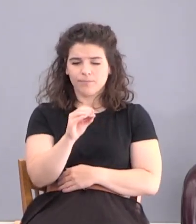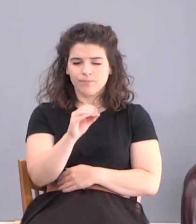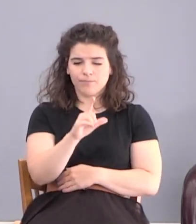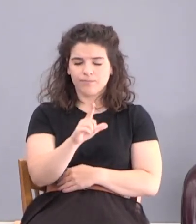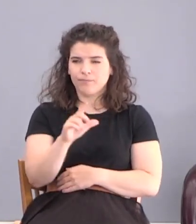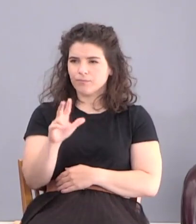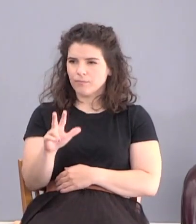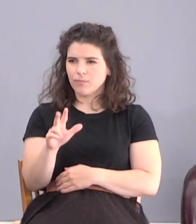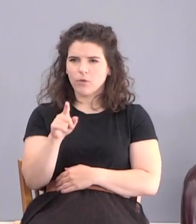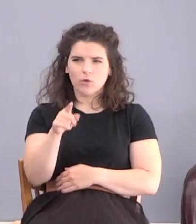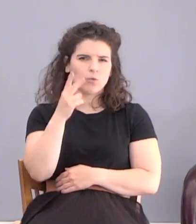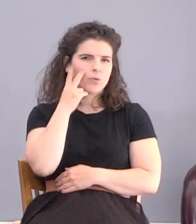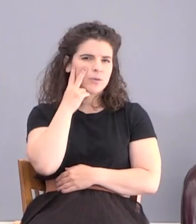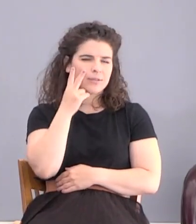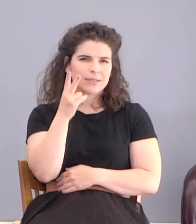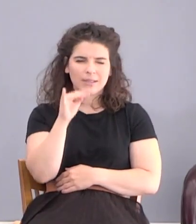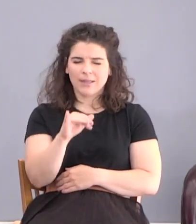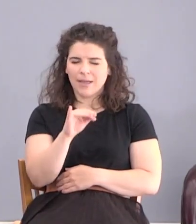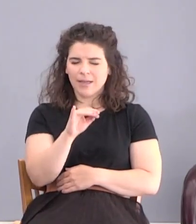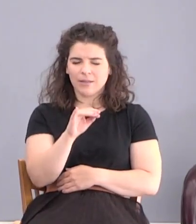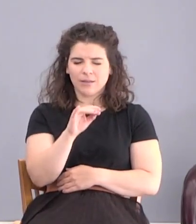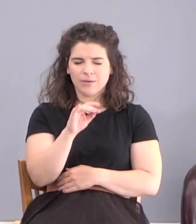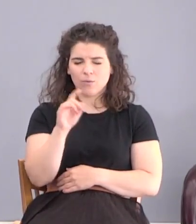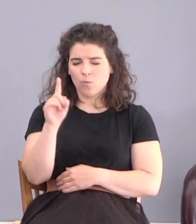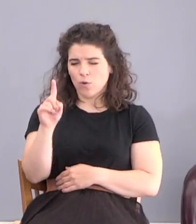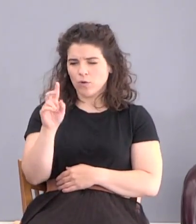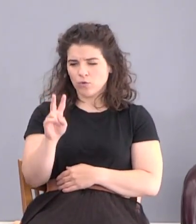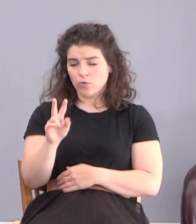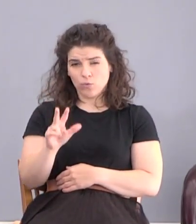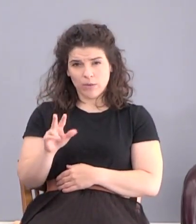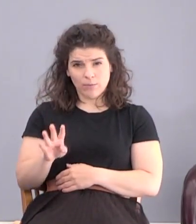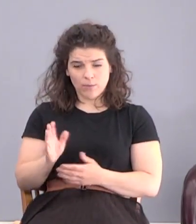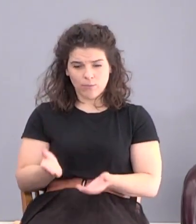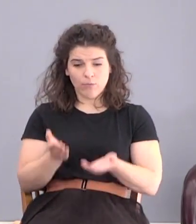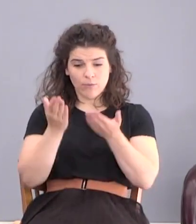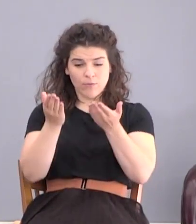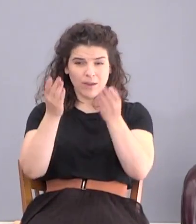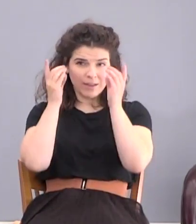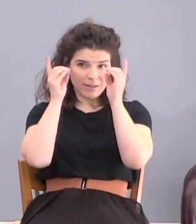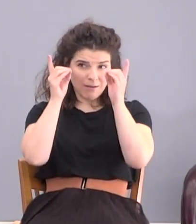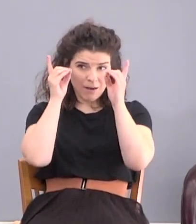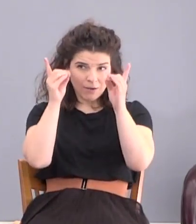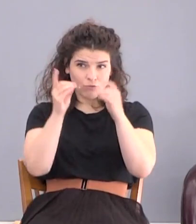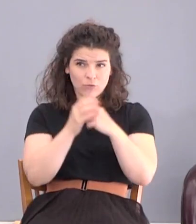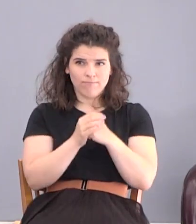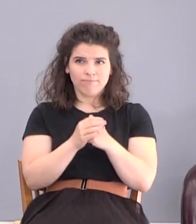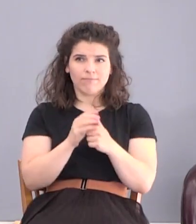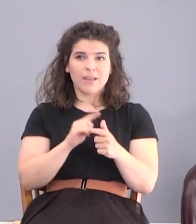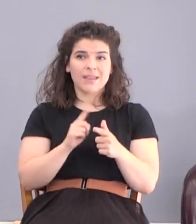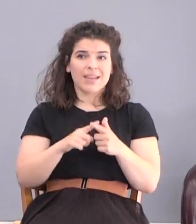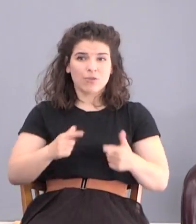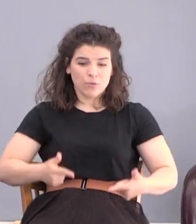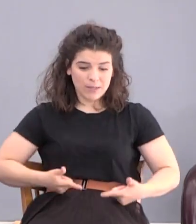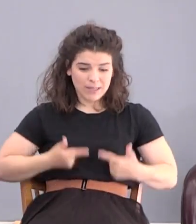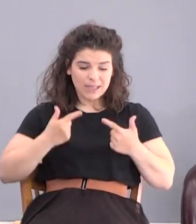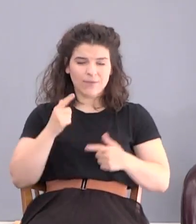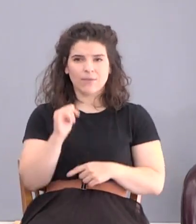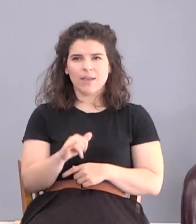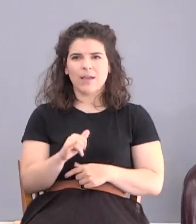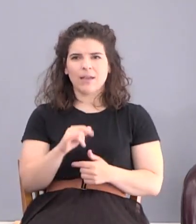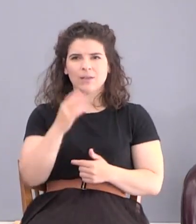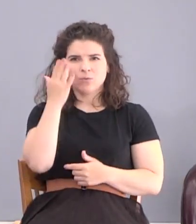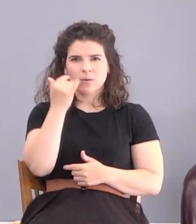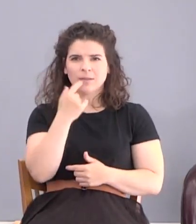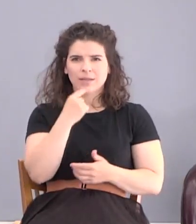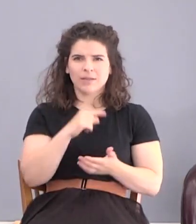here, you see that the first four verses give you that doctrine, and then you live that out. That's why it says in verse